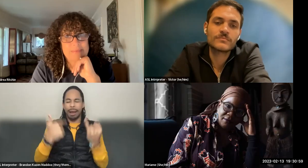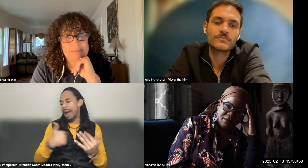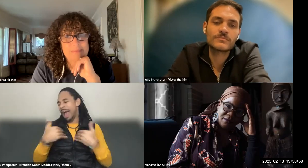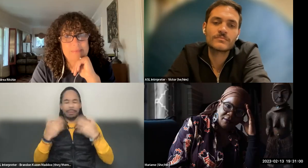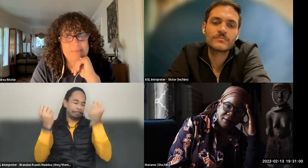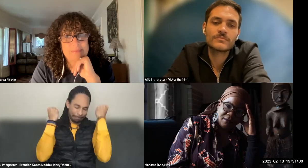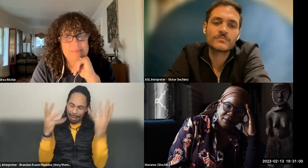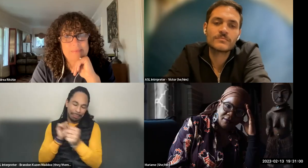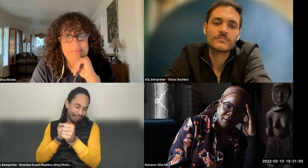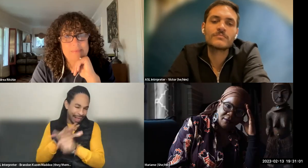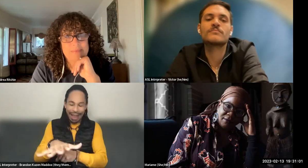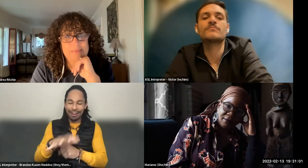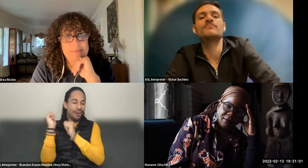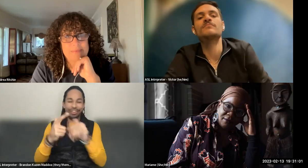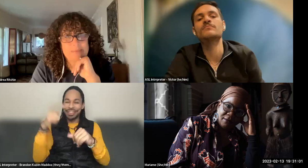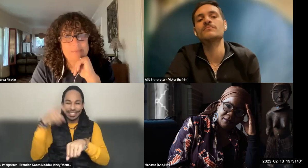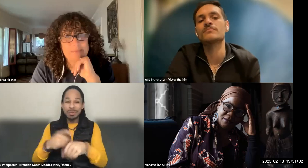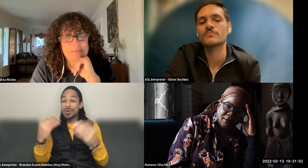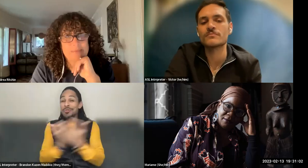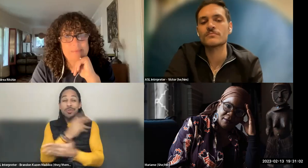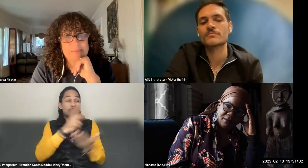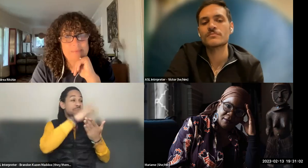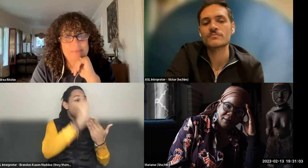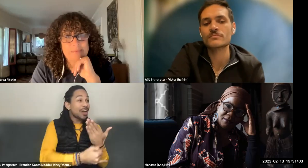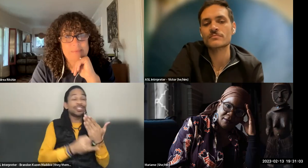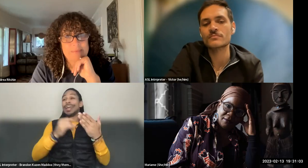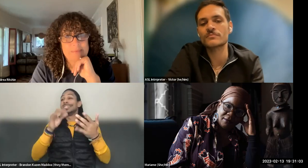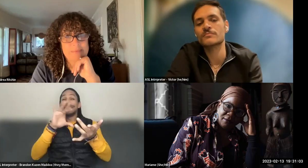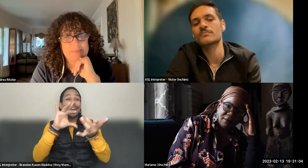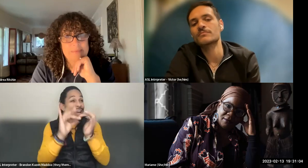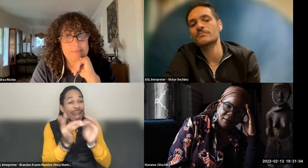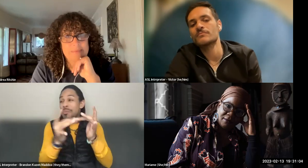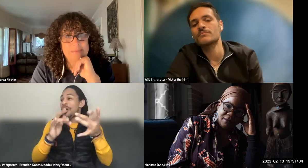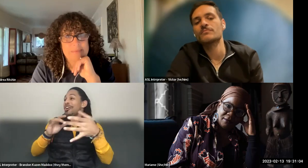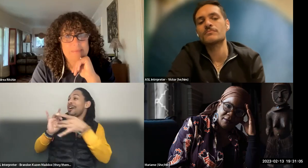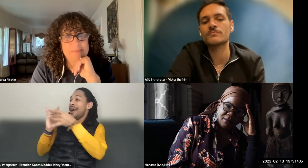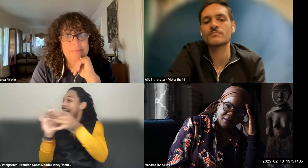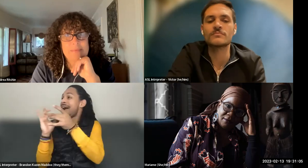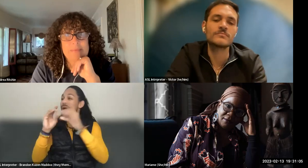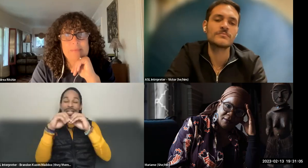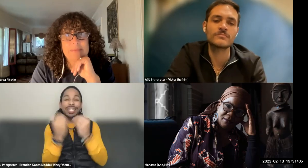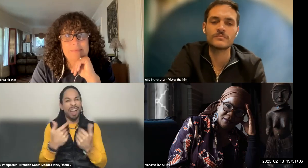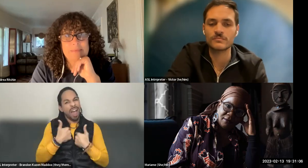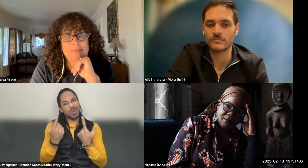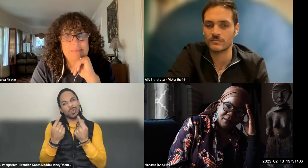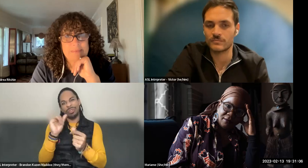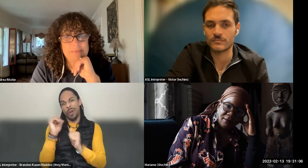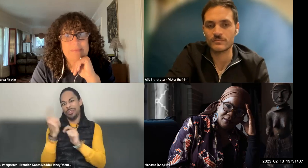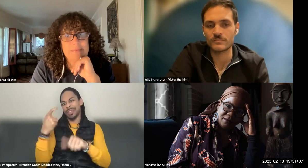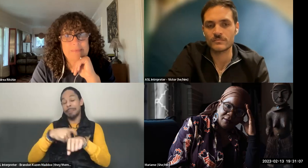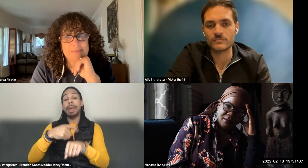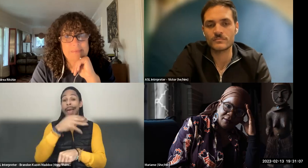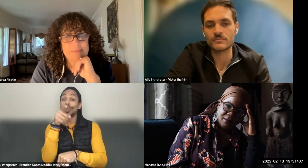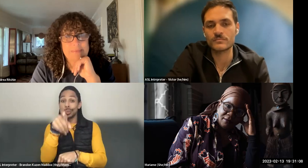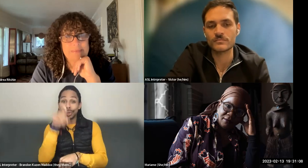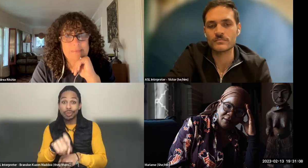new projects, new ways, new connections, new organizations, I'm always doing that with other people. You should do the same and